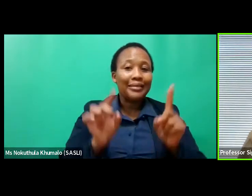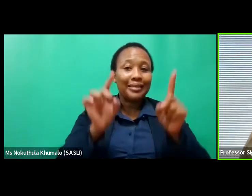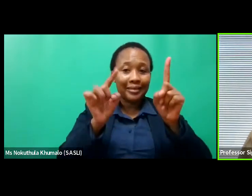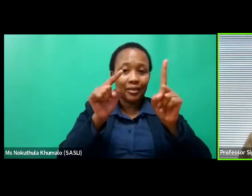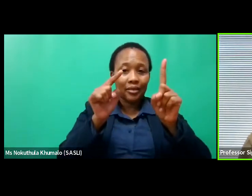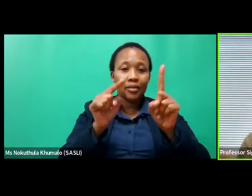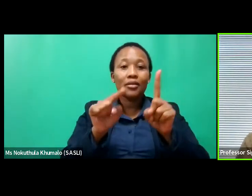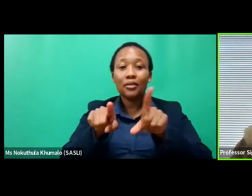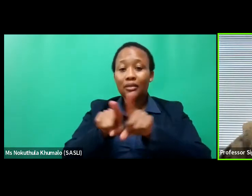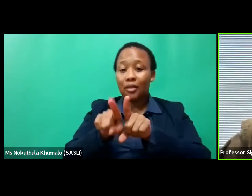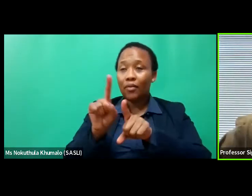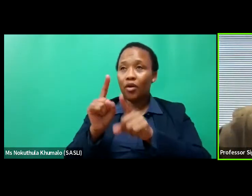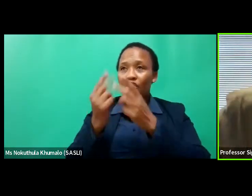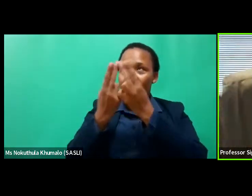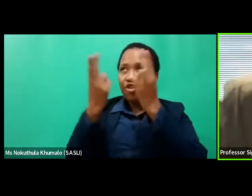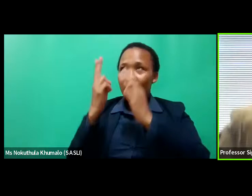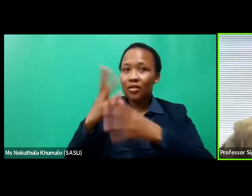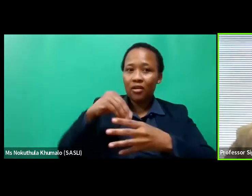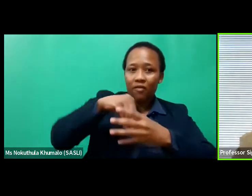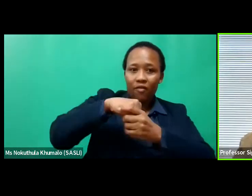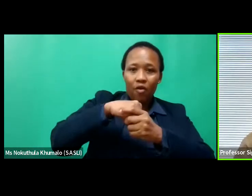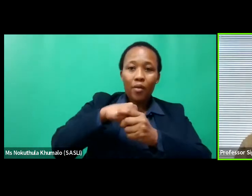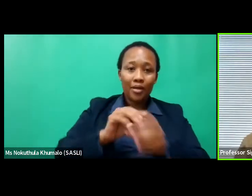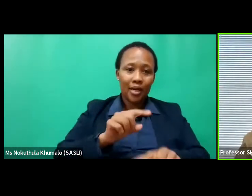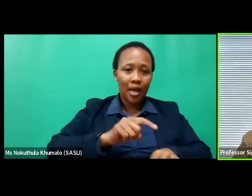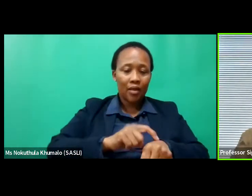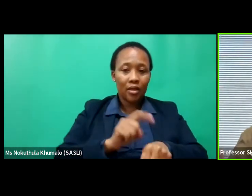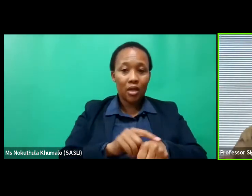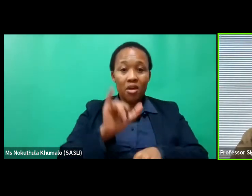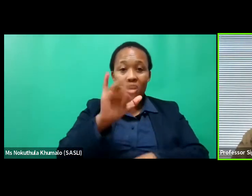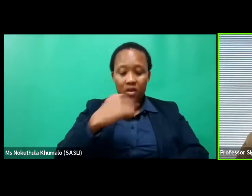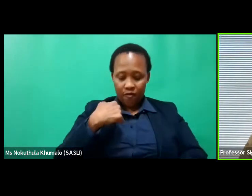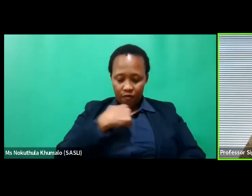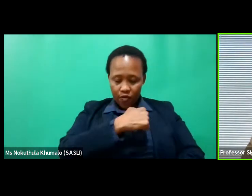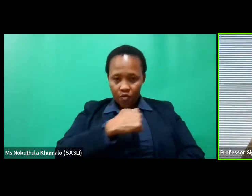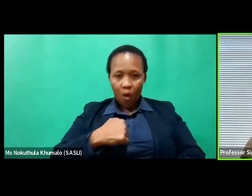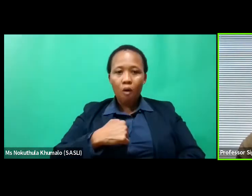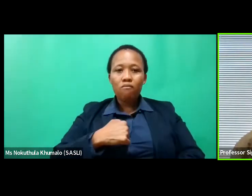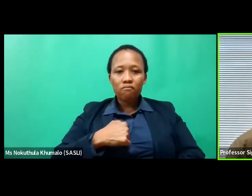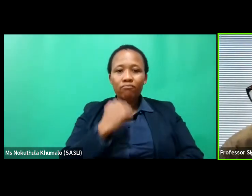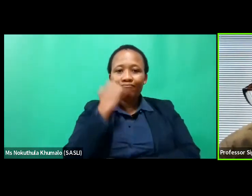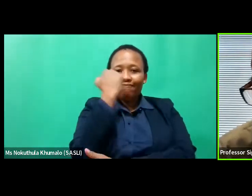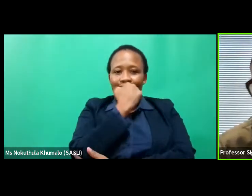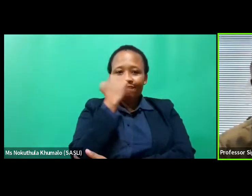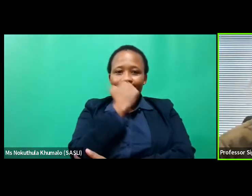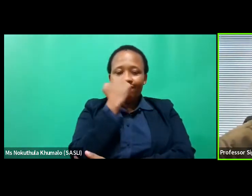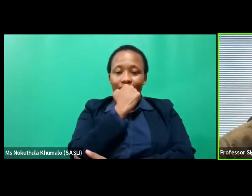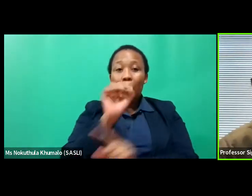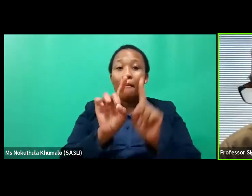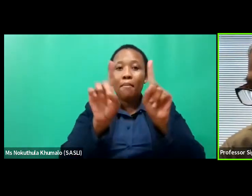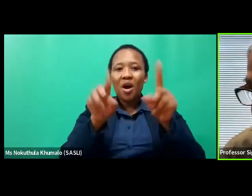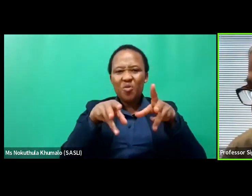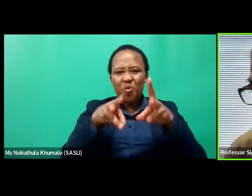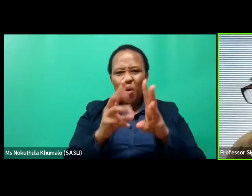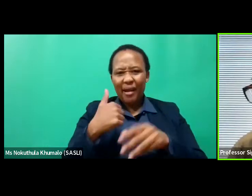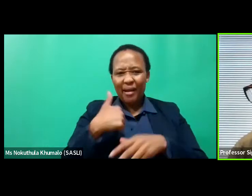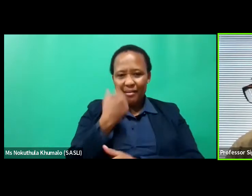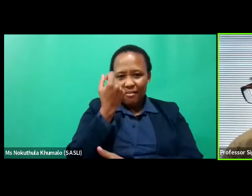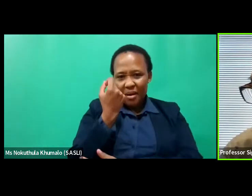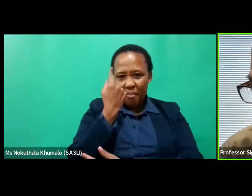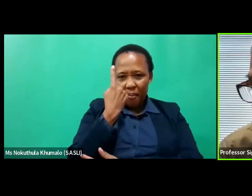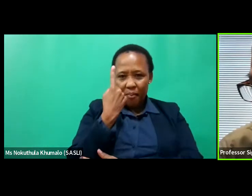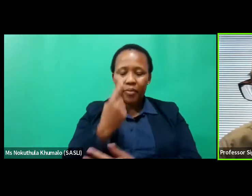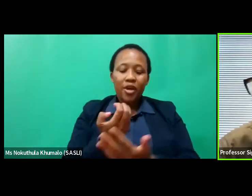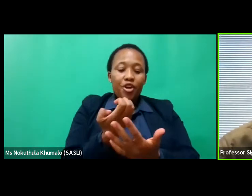moment. And forgive me if I'm wrong, but this is what I understand, that education for economic